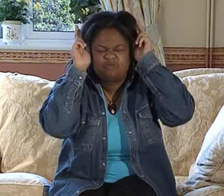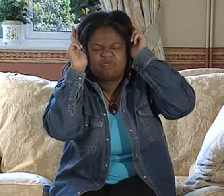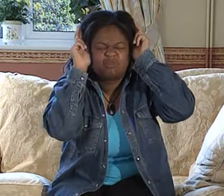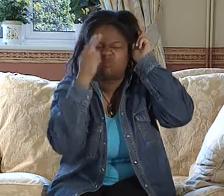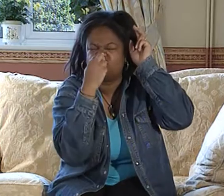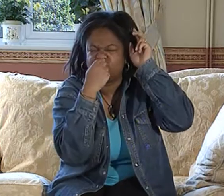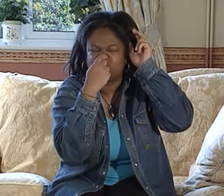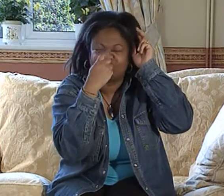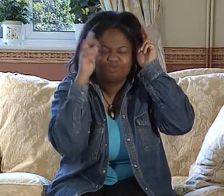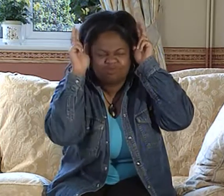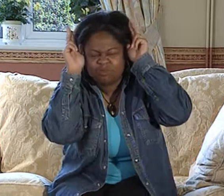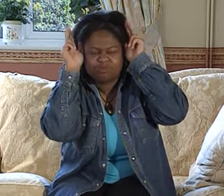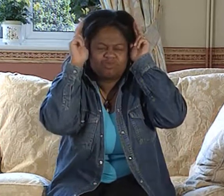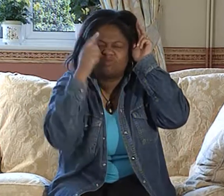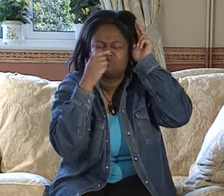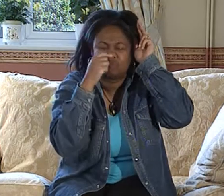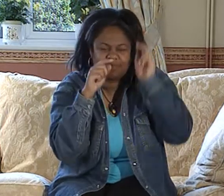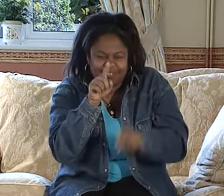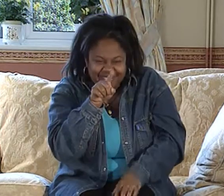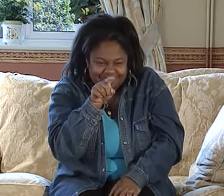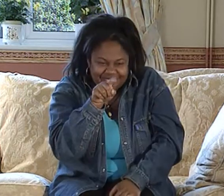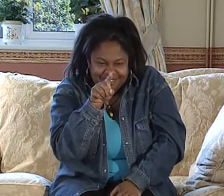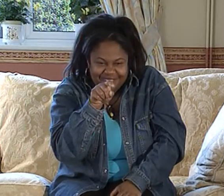stroked his nose through the metal grill with her fingertips.